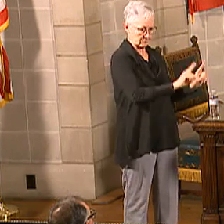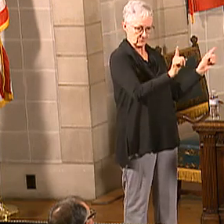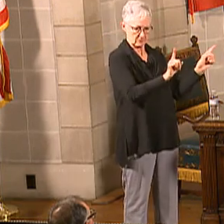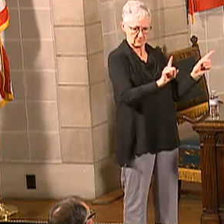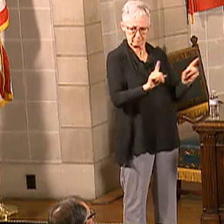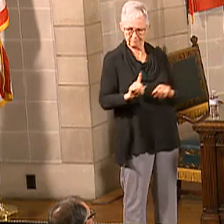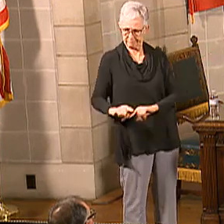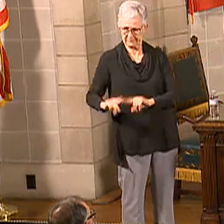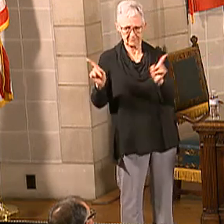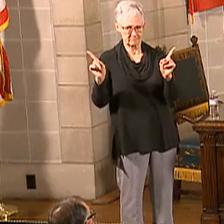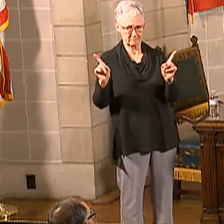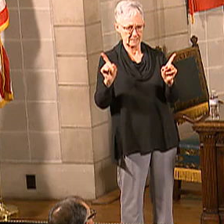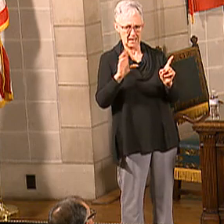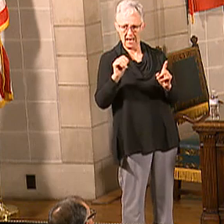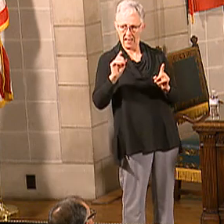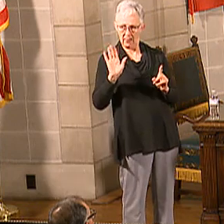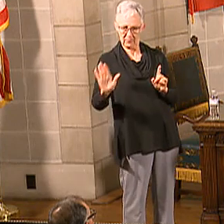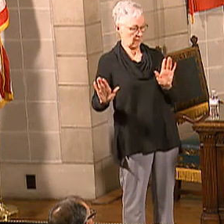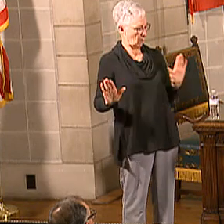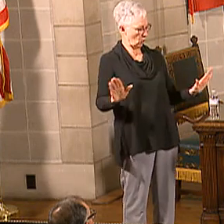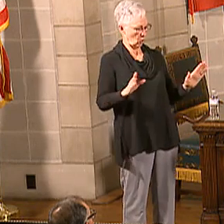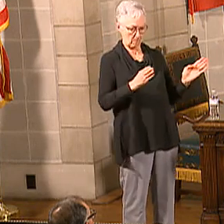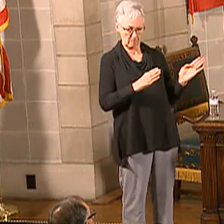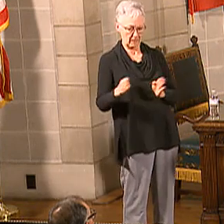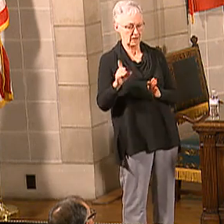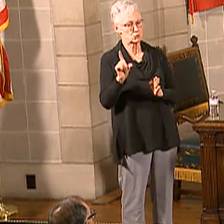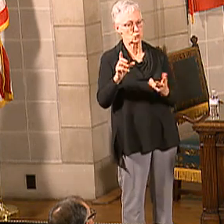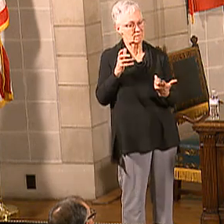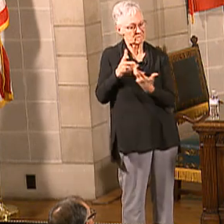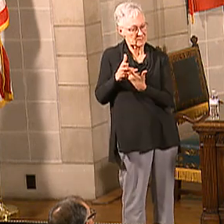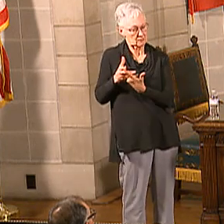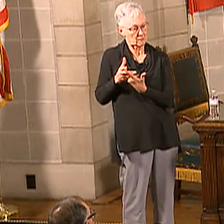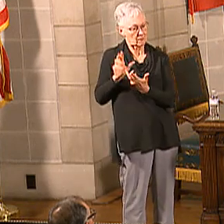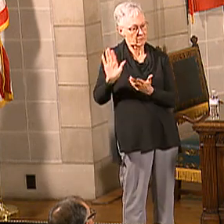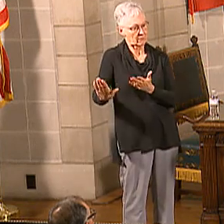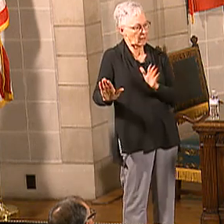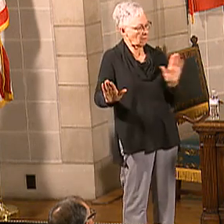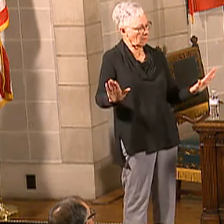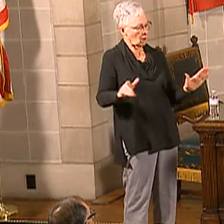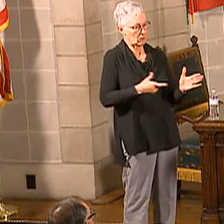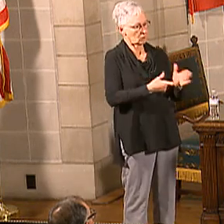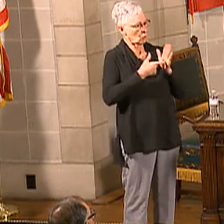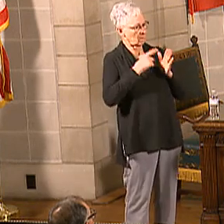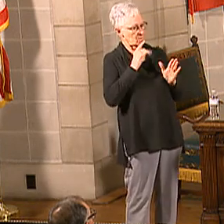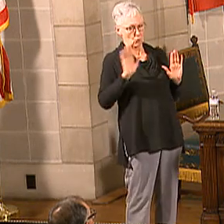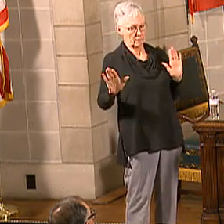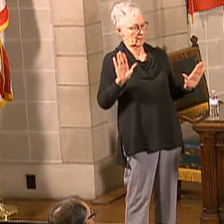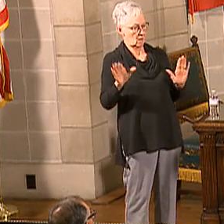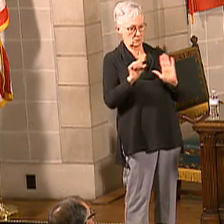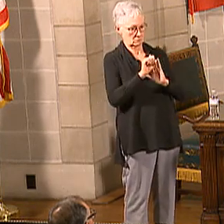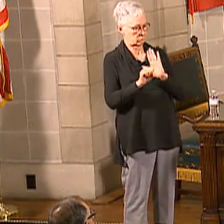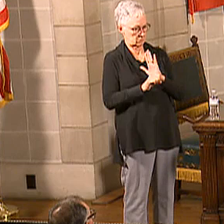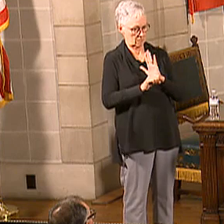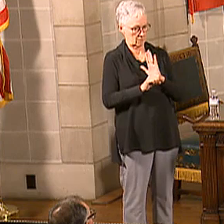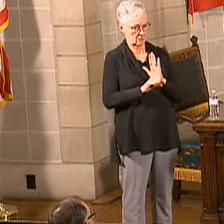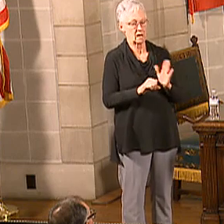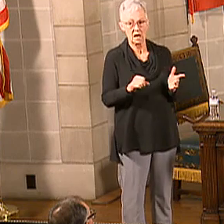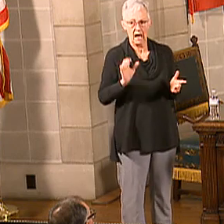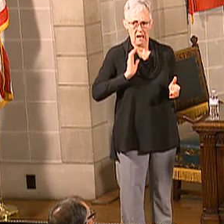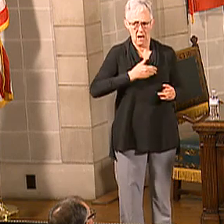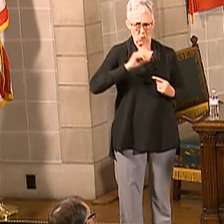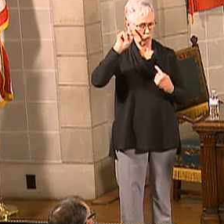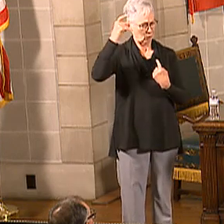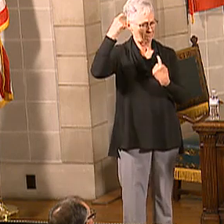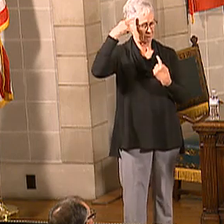plan to their unique needs. Again, it gets back to how we manage disasters in general in our country. Locally executed,